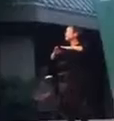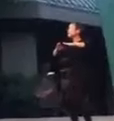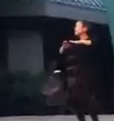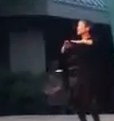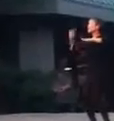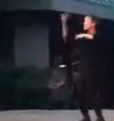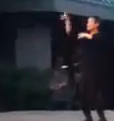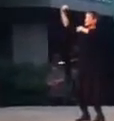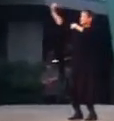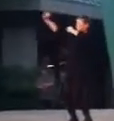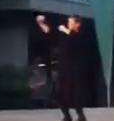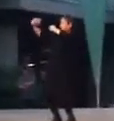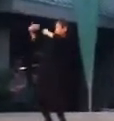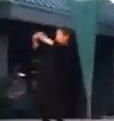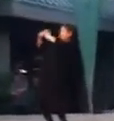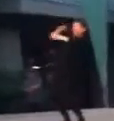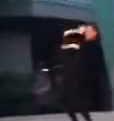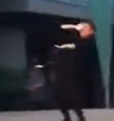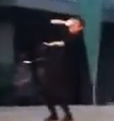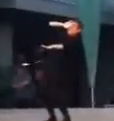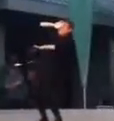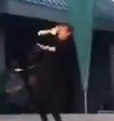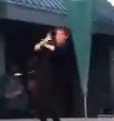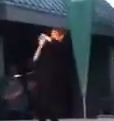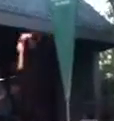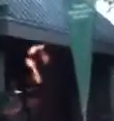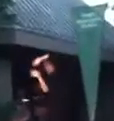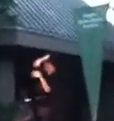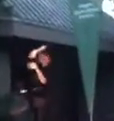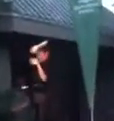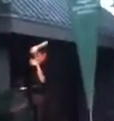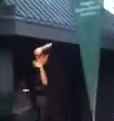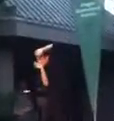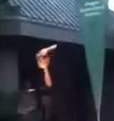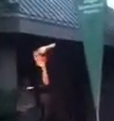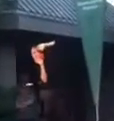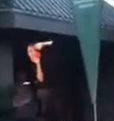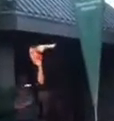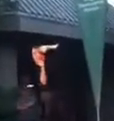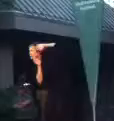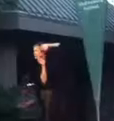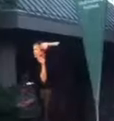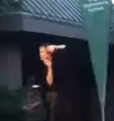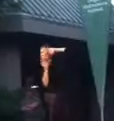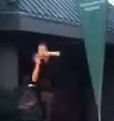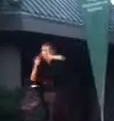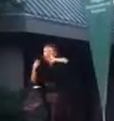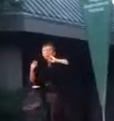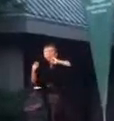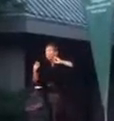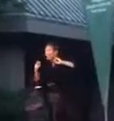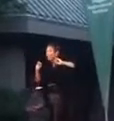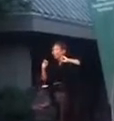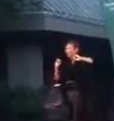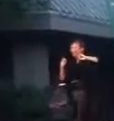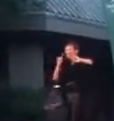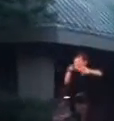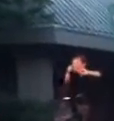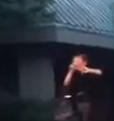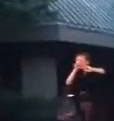was quiet. And the sun was coming through a chink in the closet, and he peered out. What?